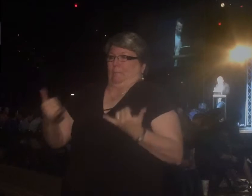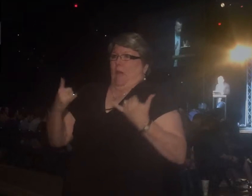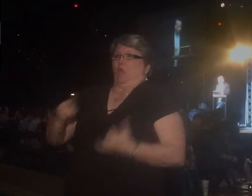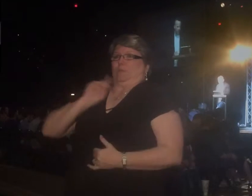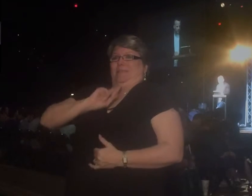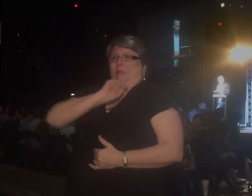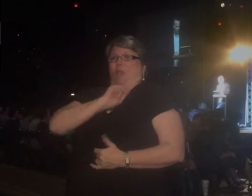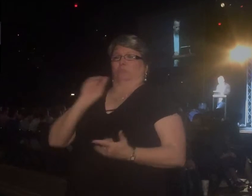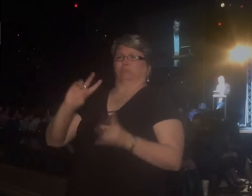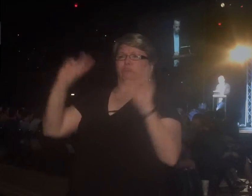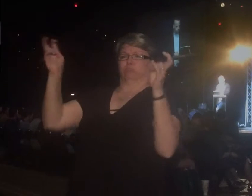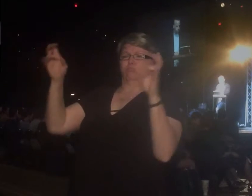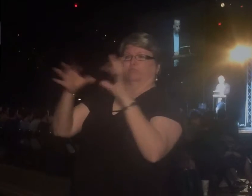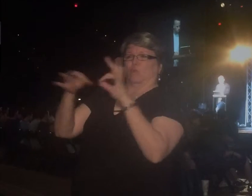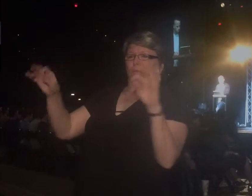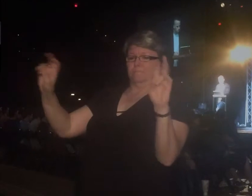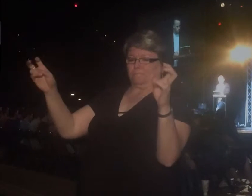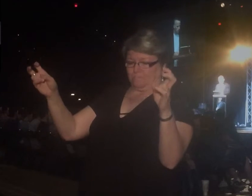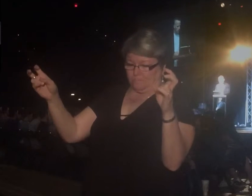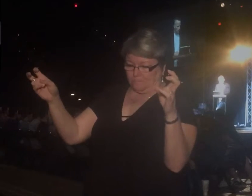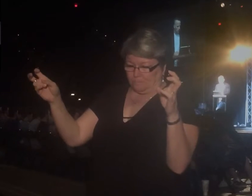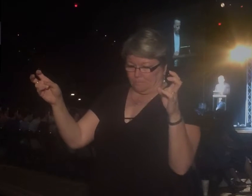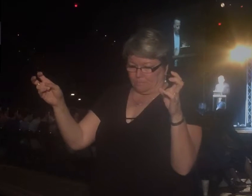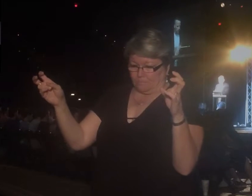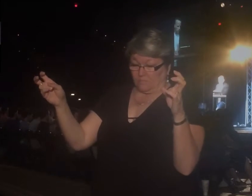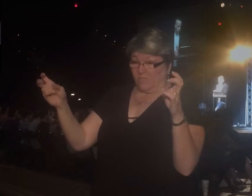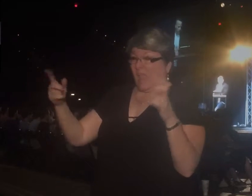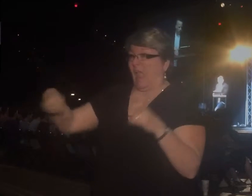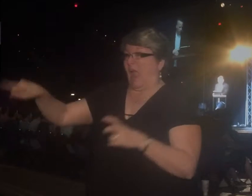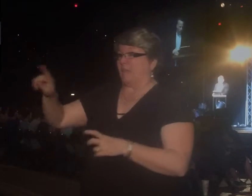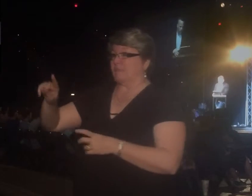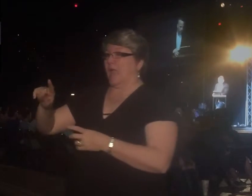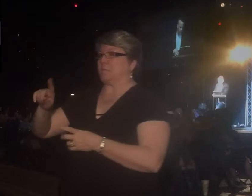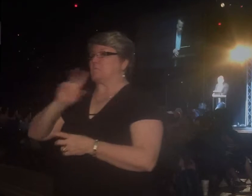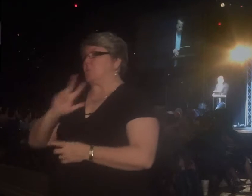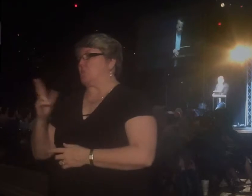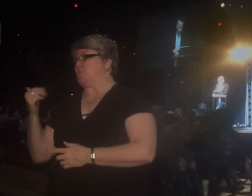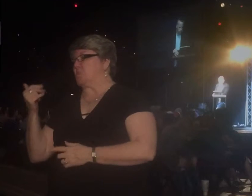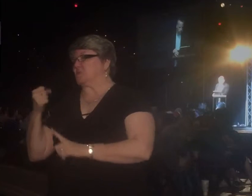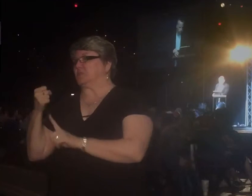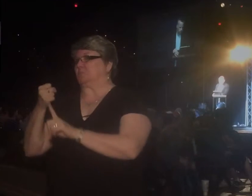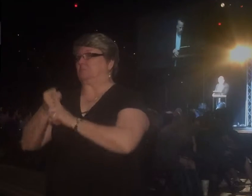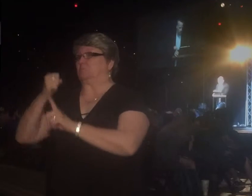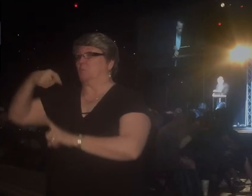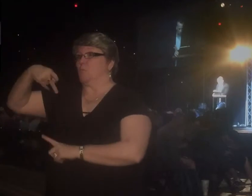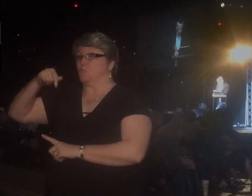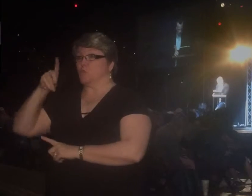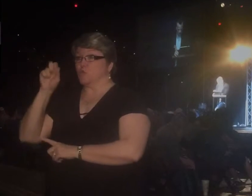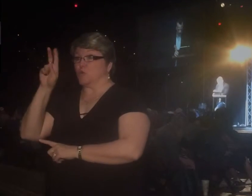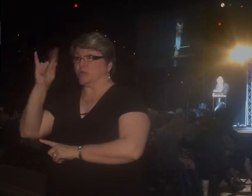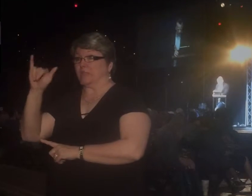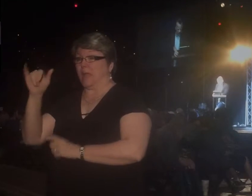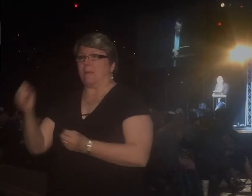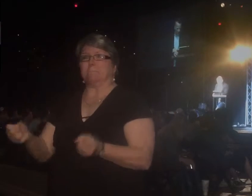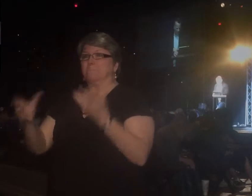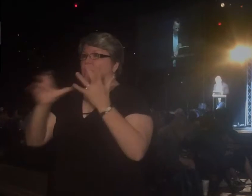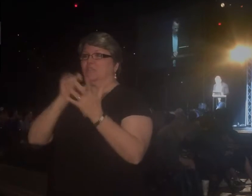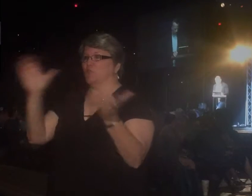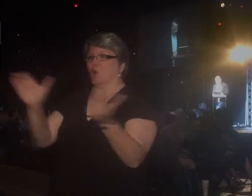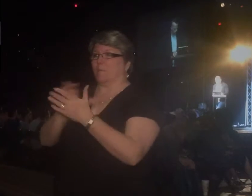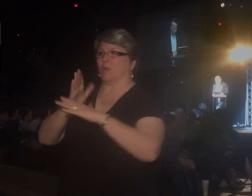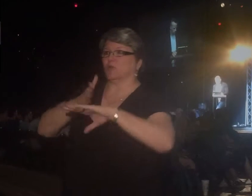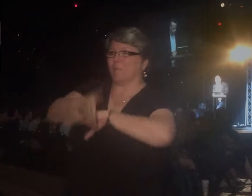single, and this is what he said. They hit puberty around 13, and many don't get married until they're past